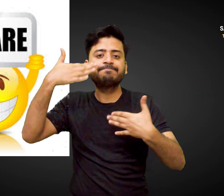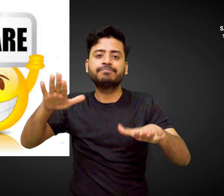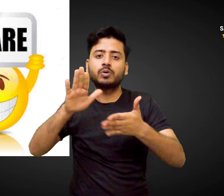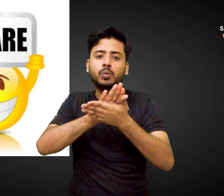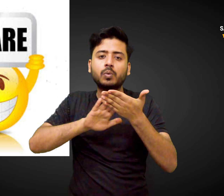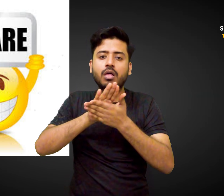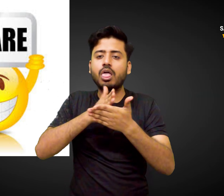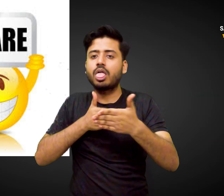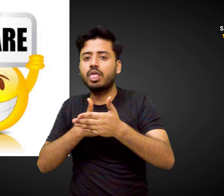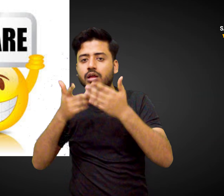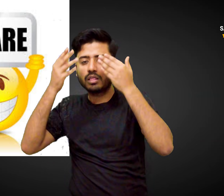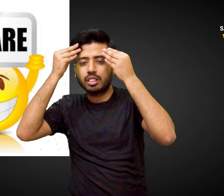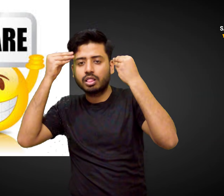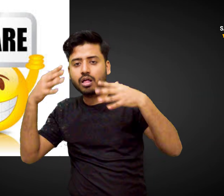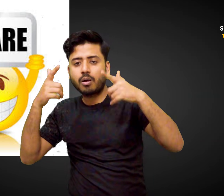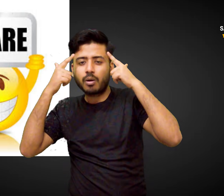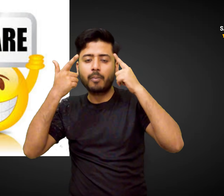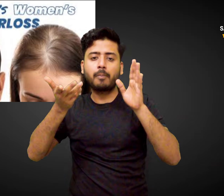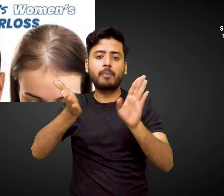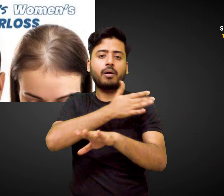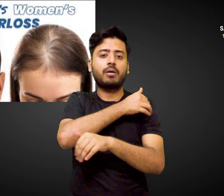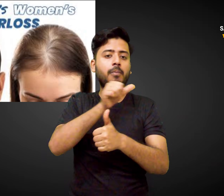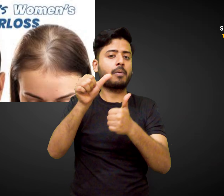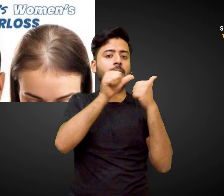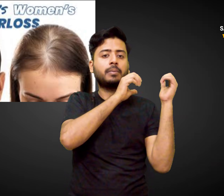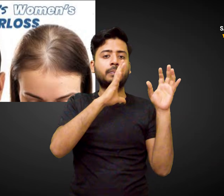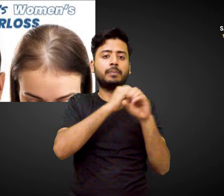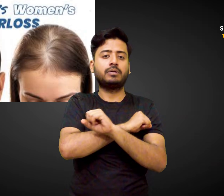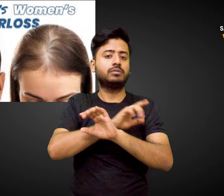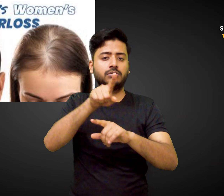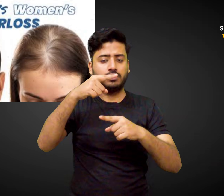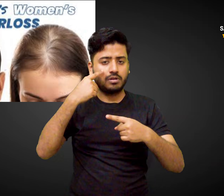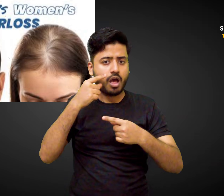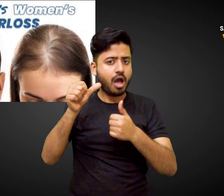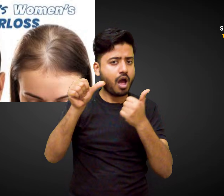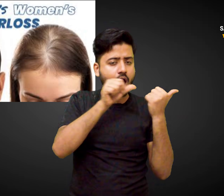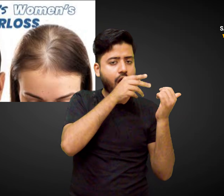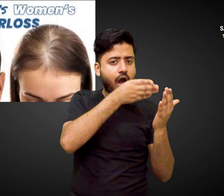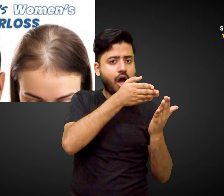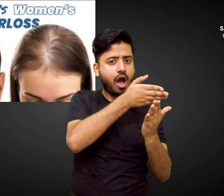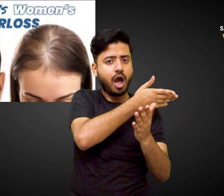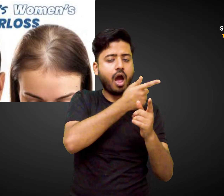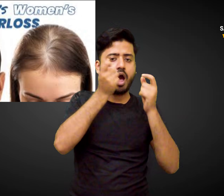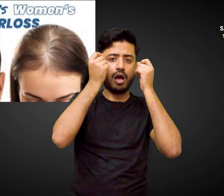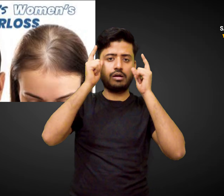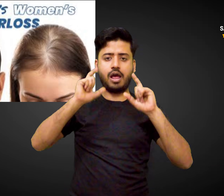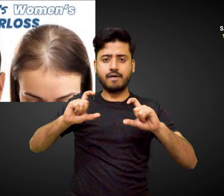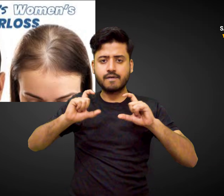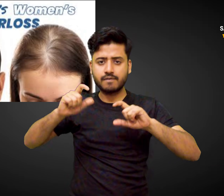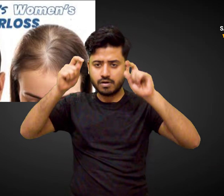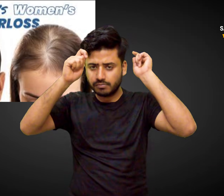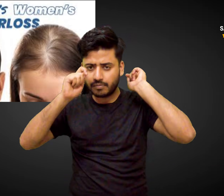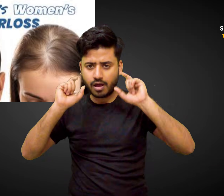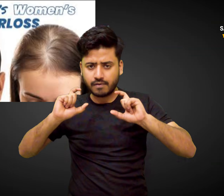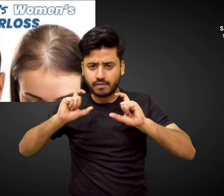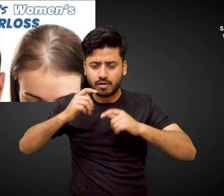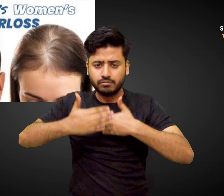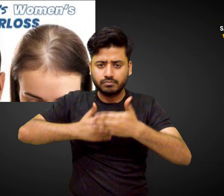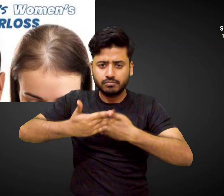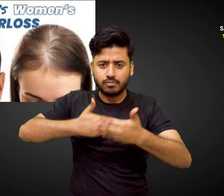to roots before putting on the cap to absorb oils and prevent that greasy look. Additional tips: DIY protection. If your favorite